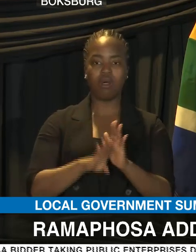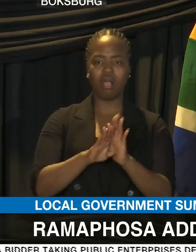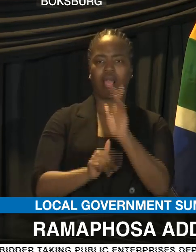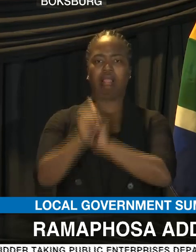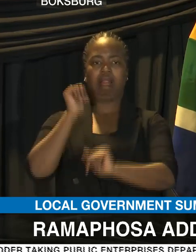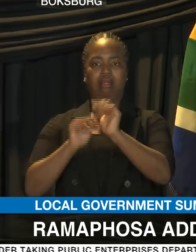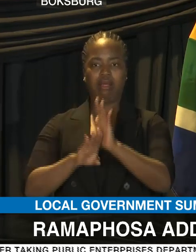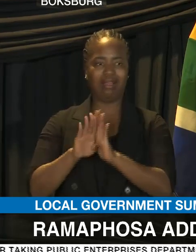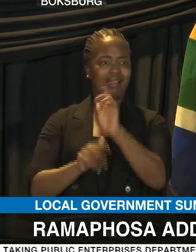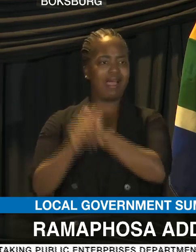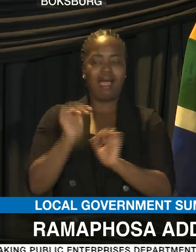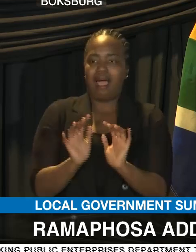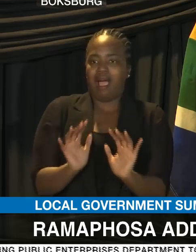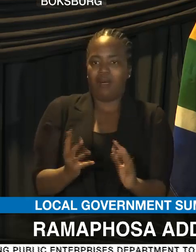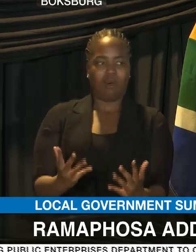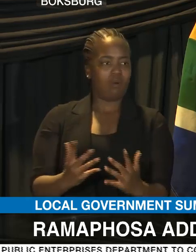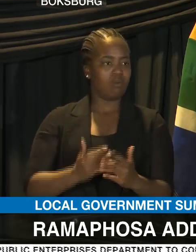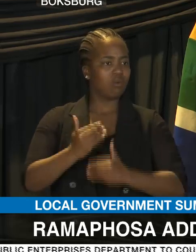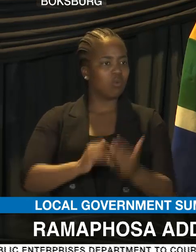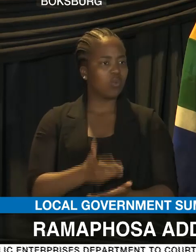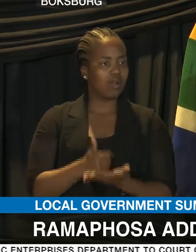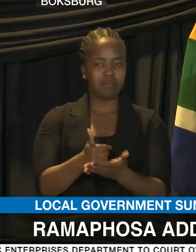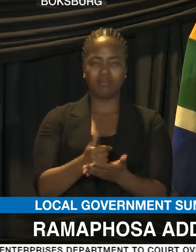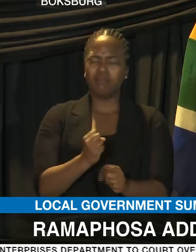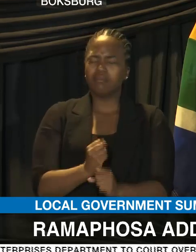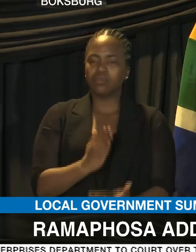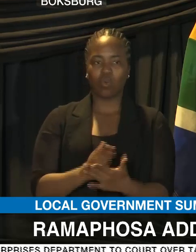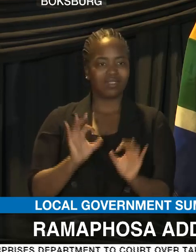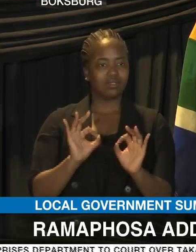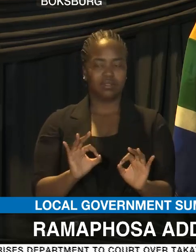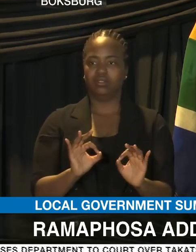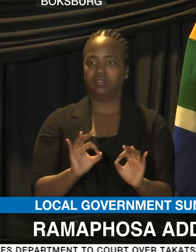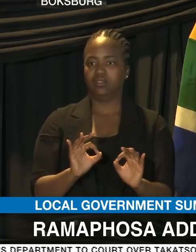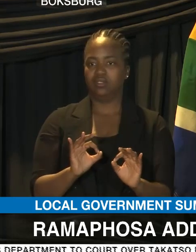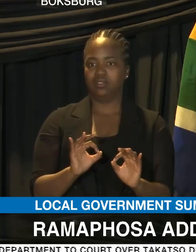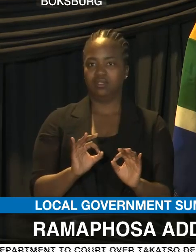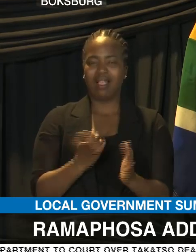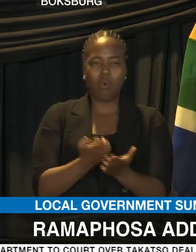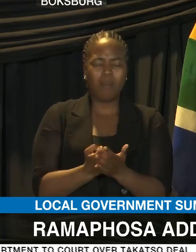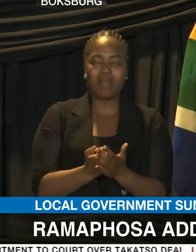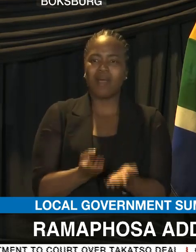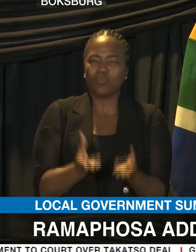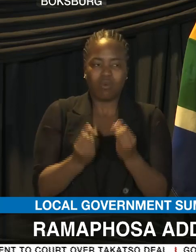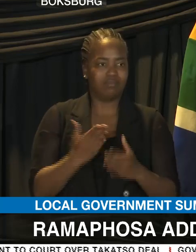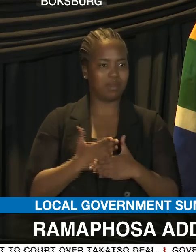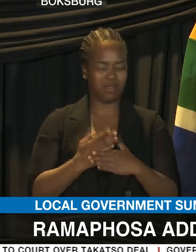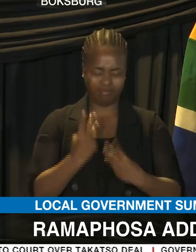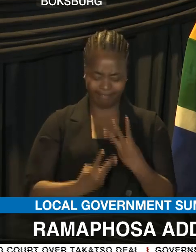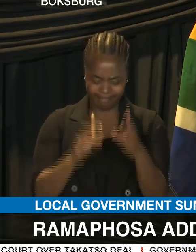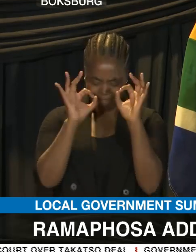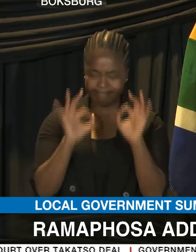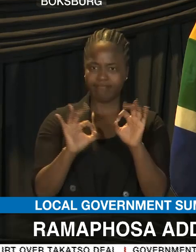to becoming a prosperous type of economic situation